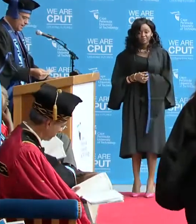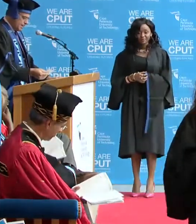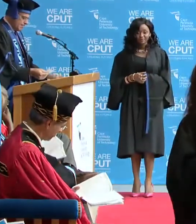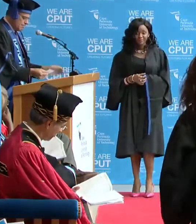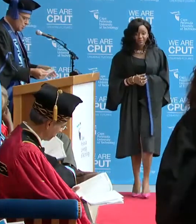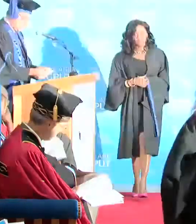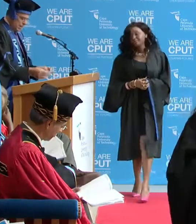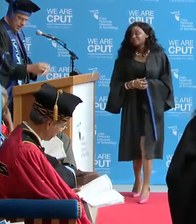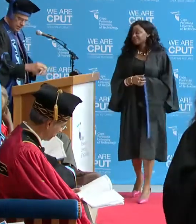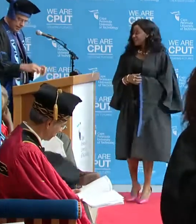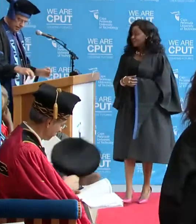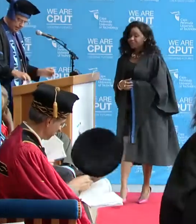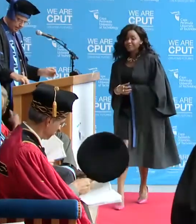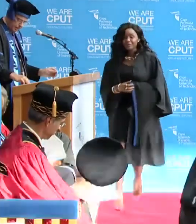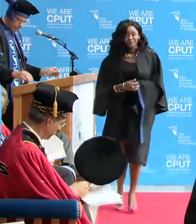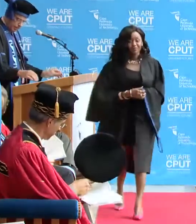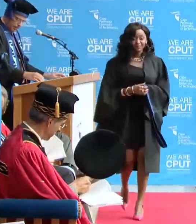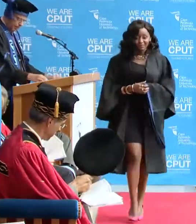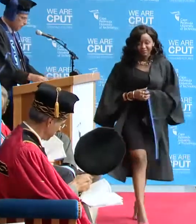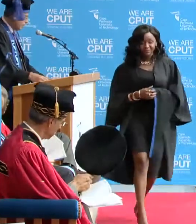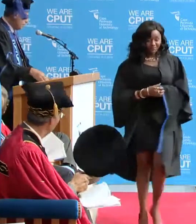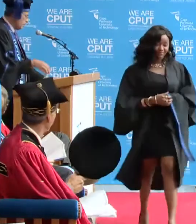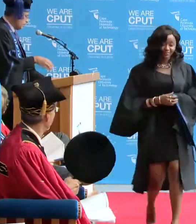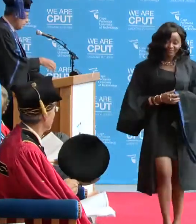Samantha Mbunji.